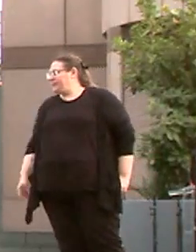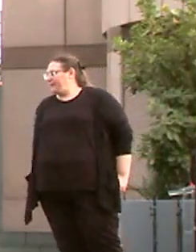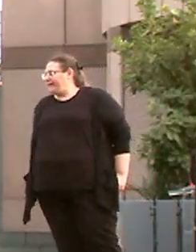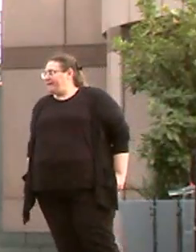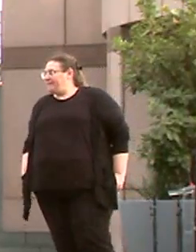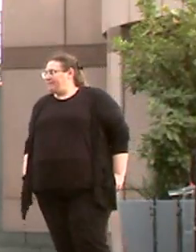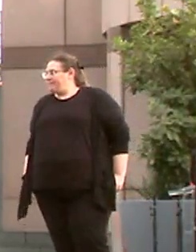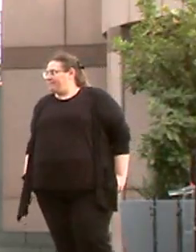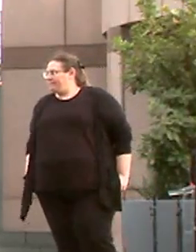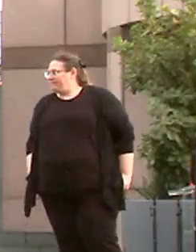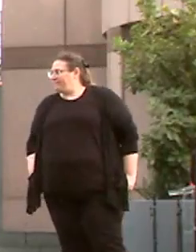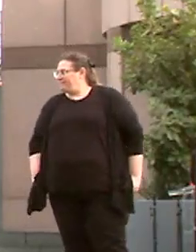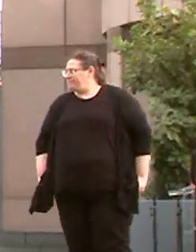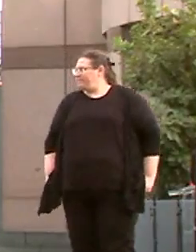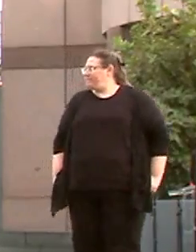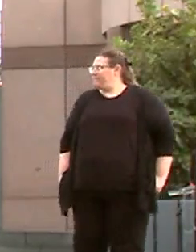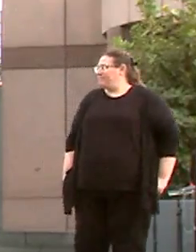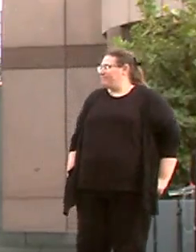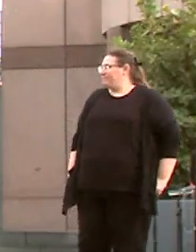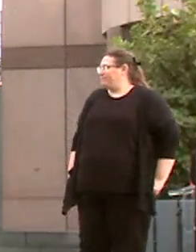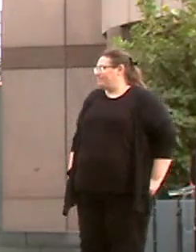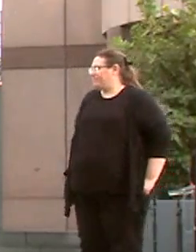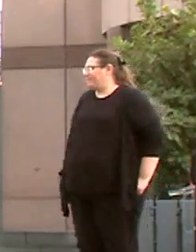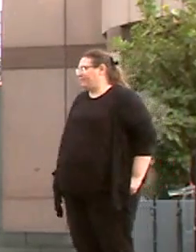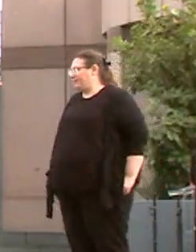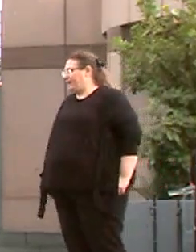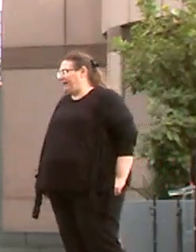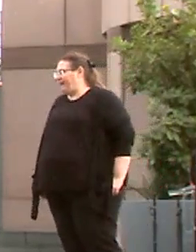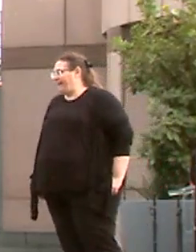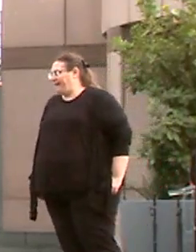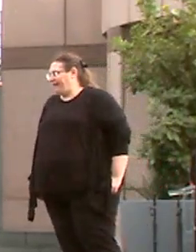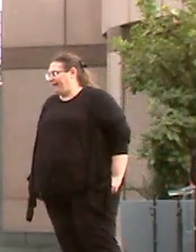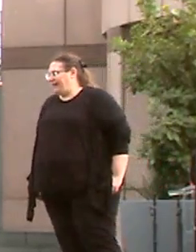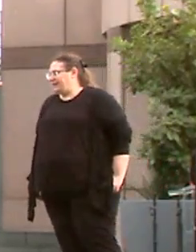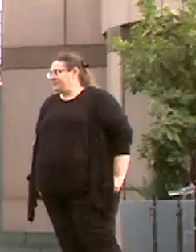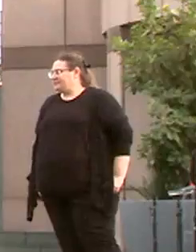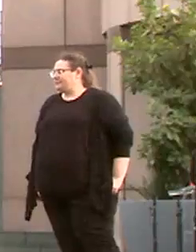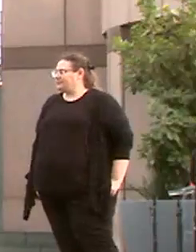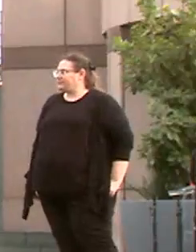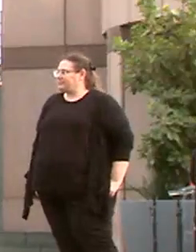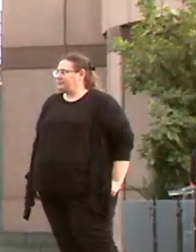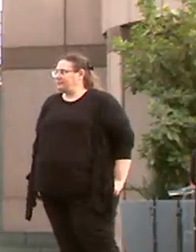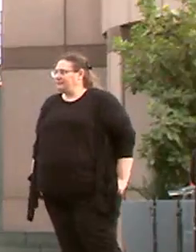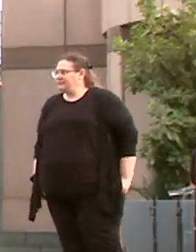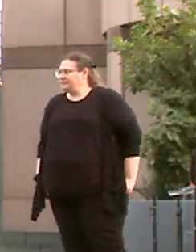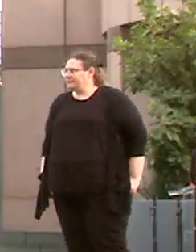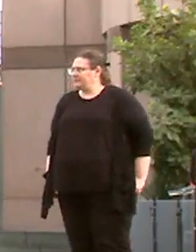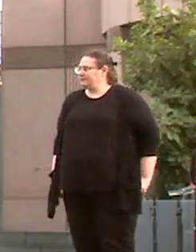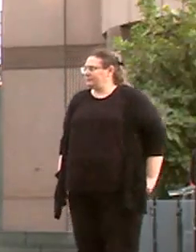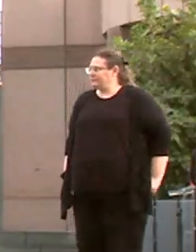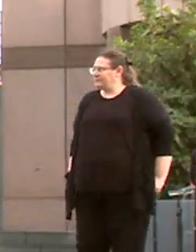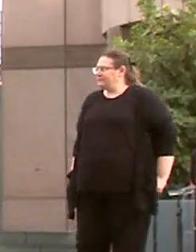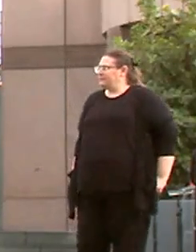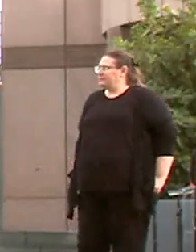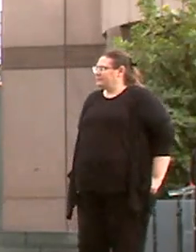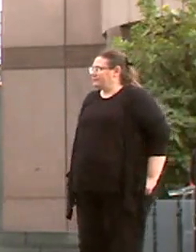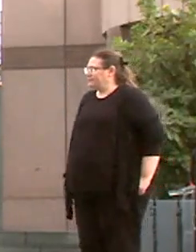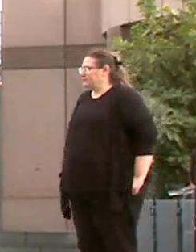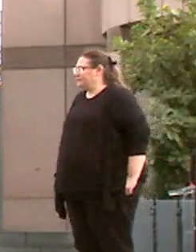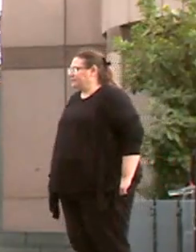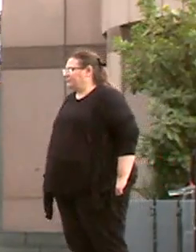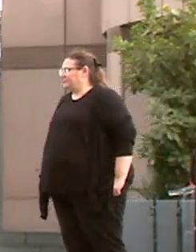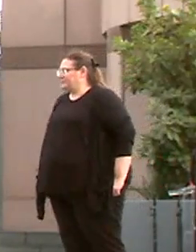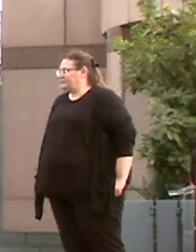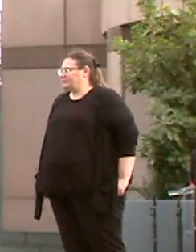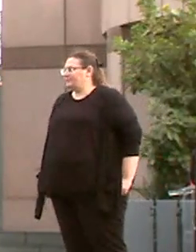problem is systemic in terms of the environments where folks don't feel comfortable, and I call caveat, I'm speaking